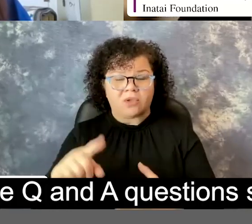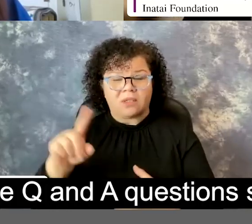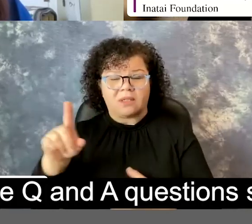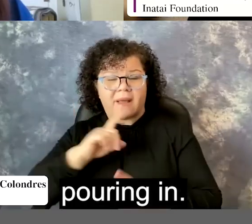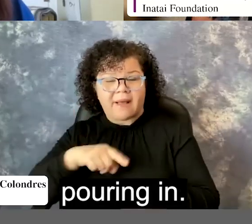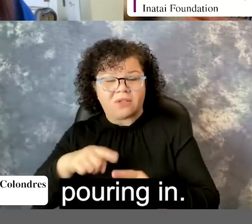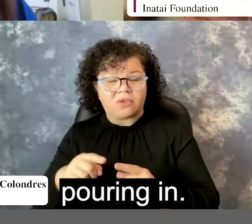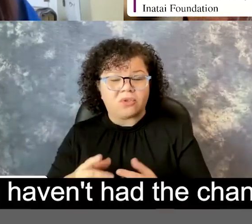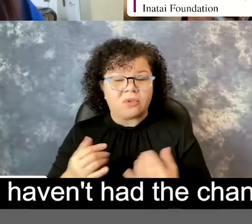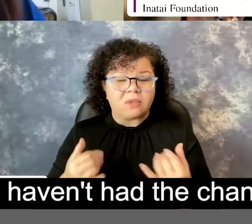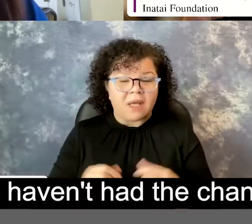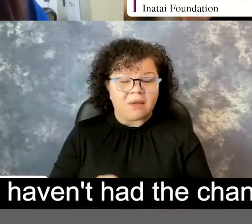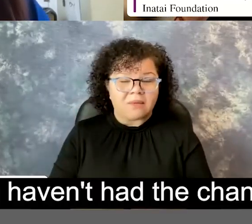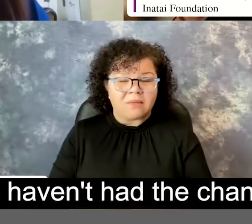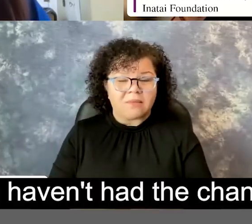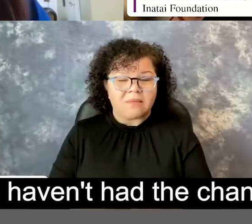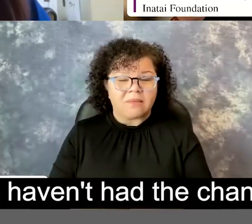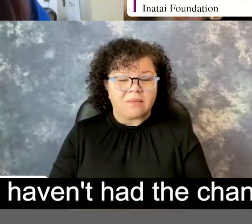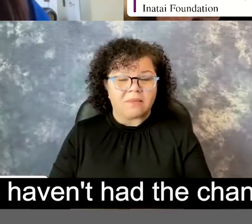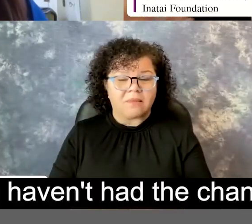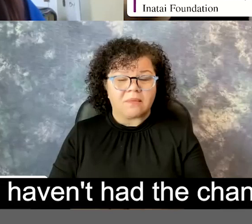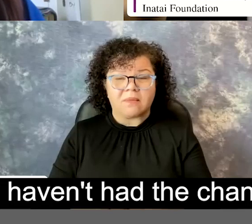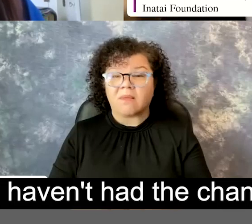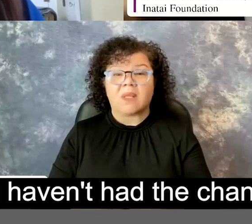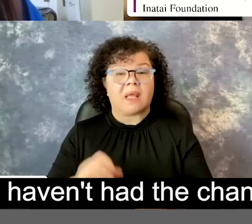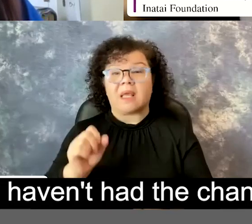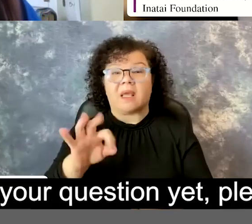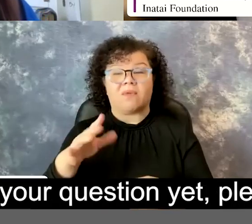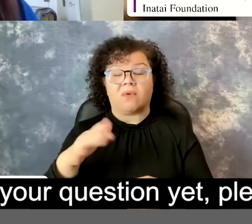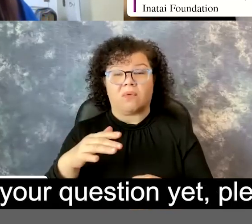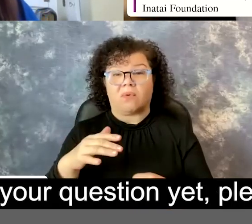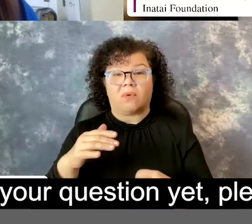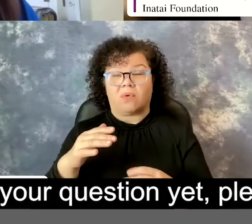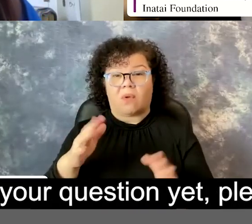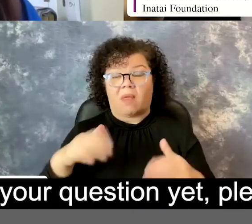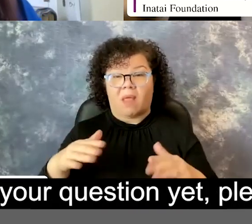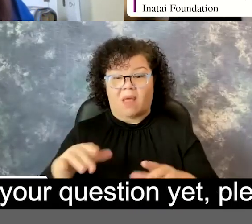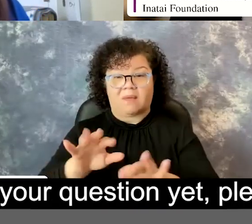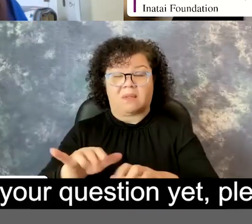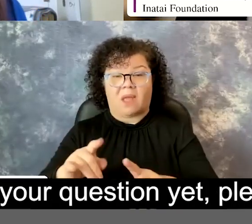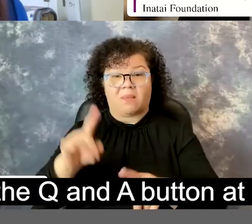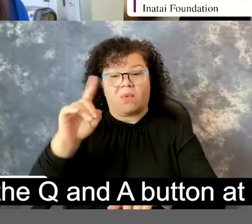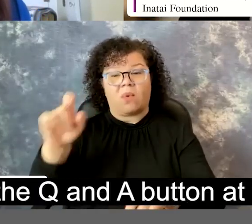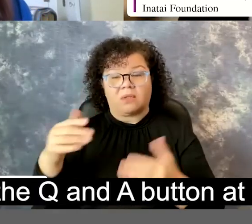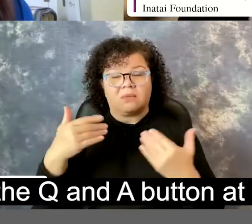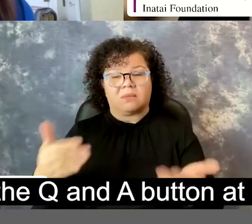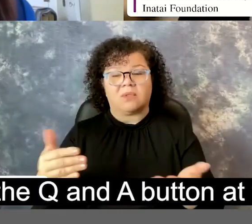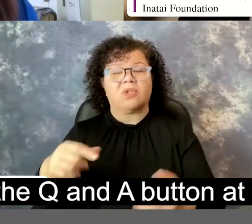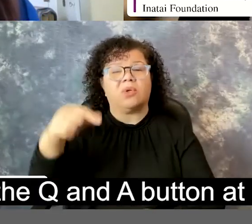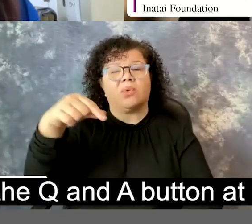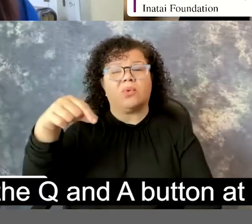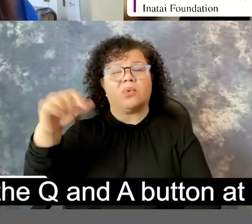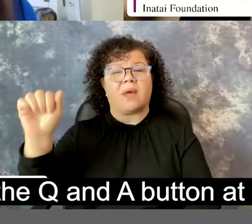questions start pouring in. So if you haven't had the chance to ask your question yet, please hit the